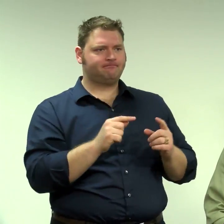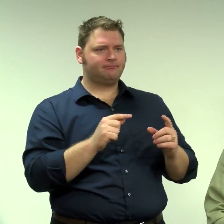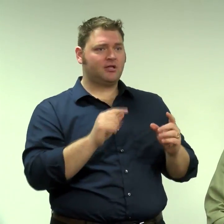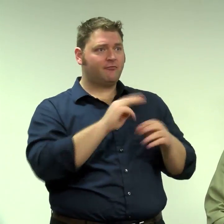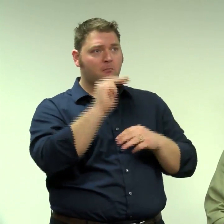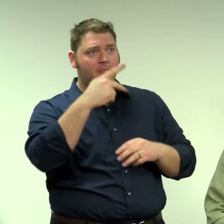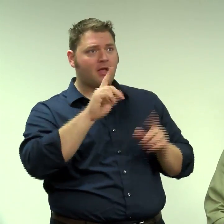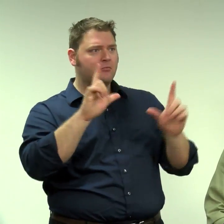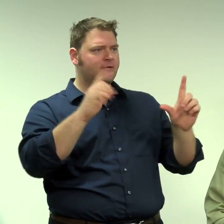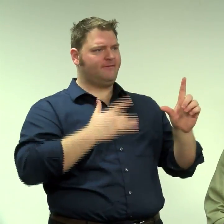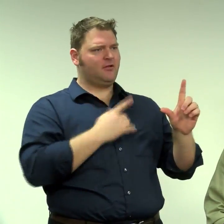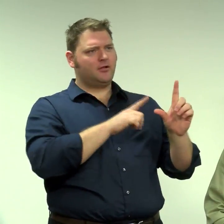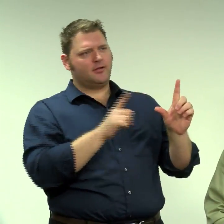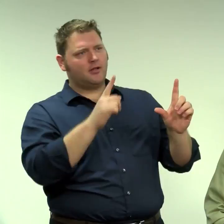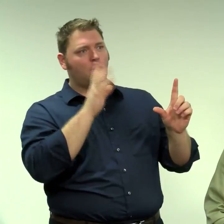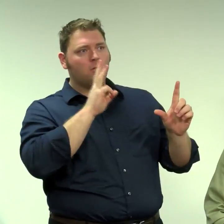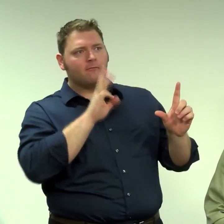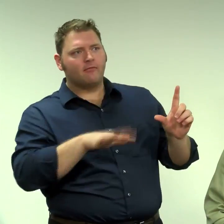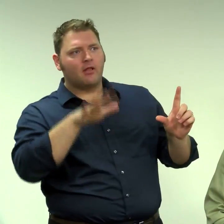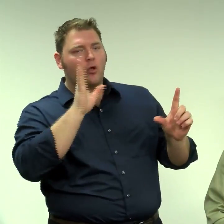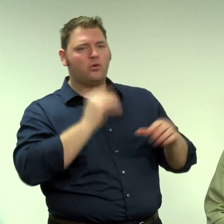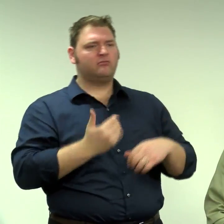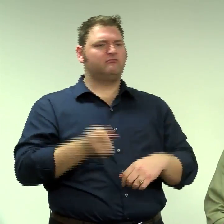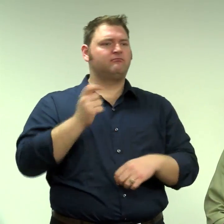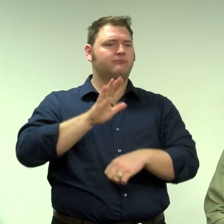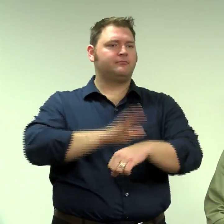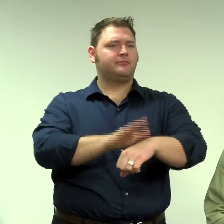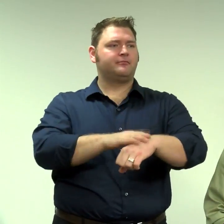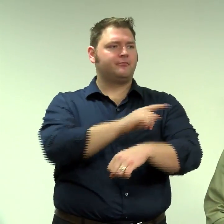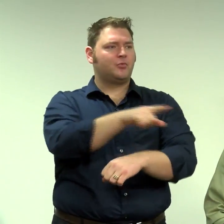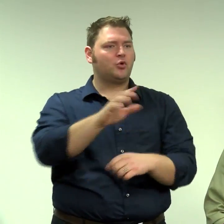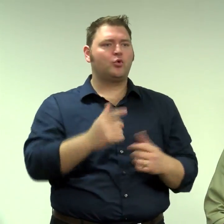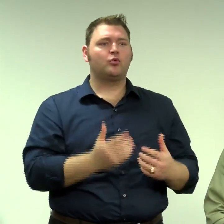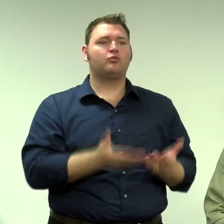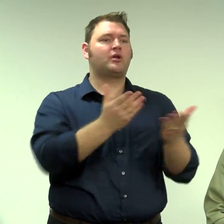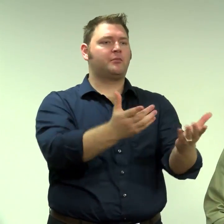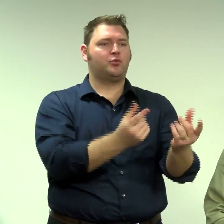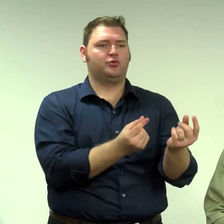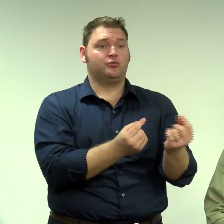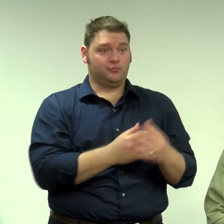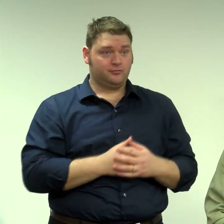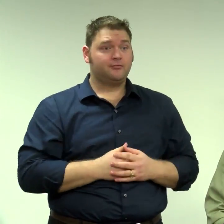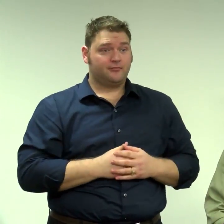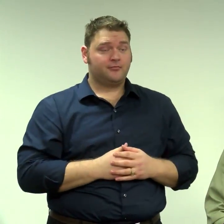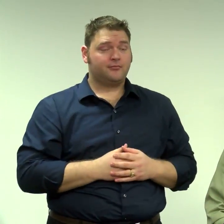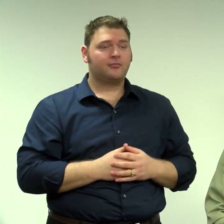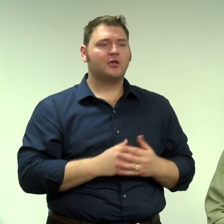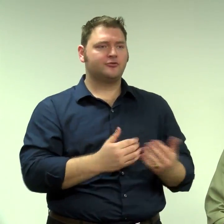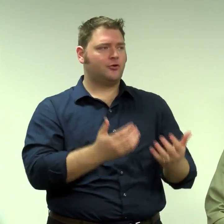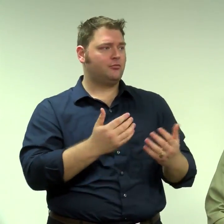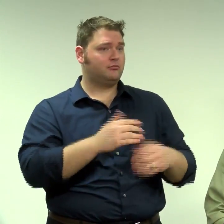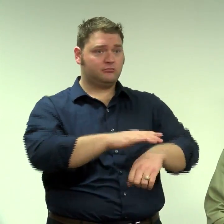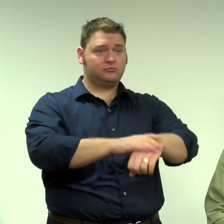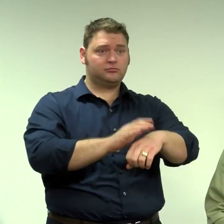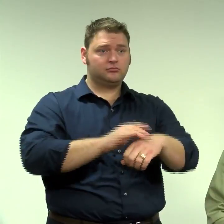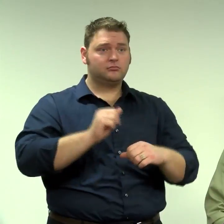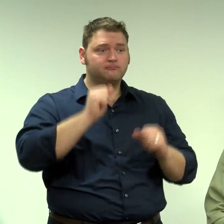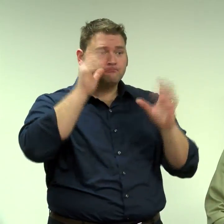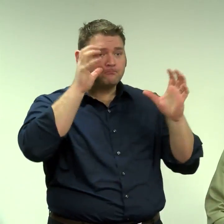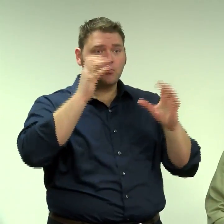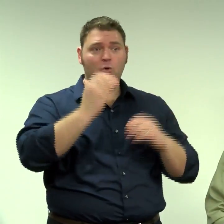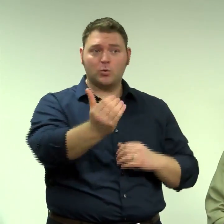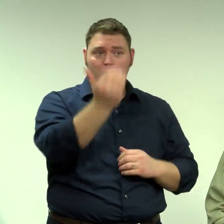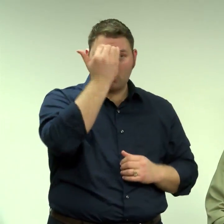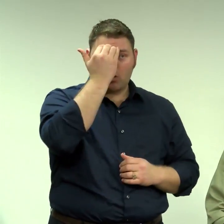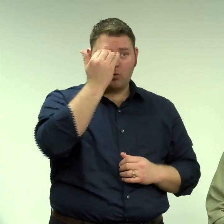we will quickly advise you and then recommend a course of action. So just be on notice. Things are dynamic. We're trying